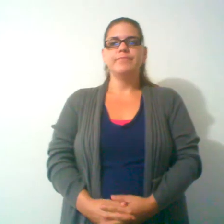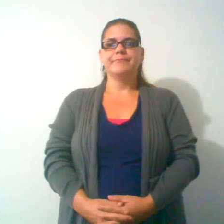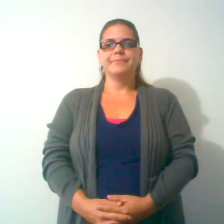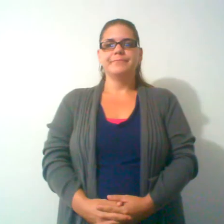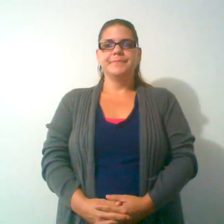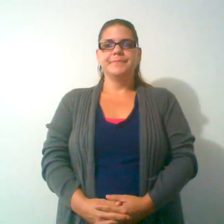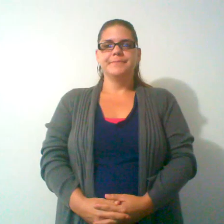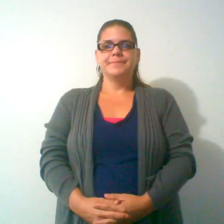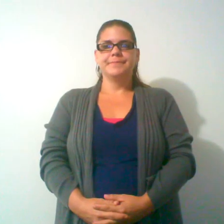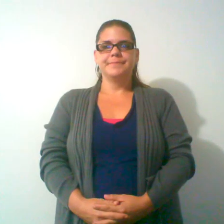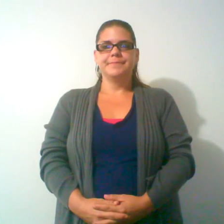simultaneously interpreting.